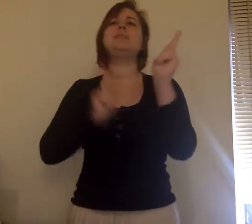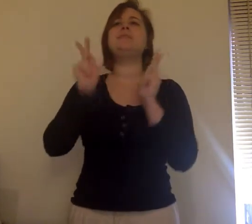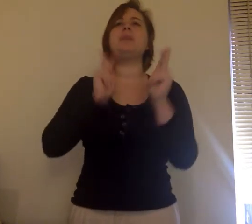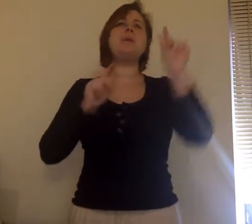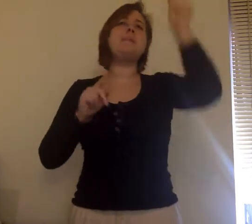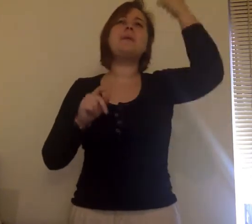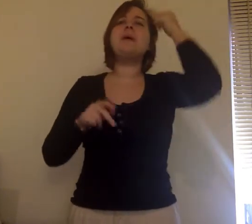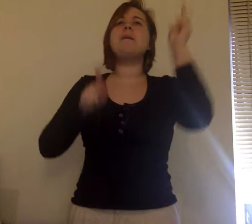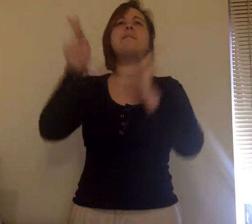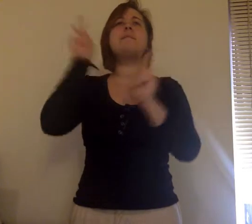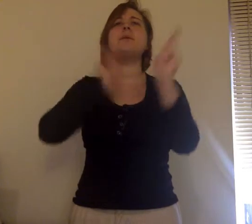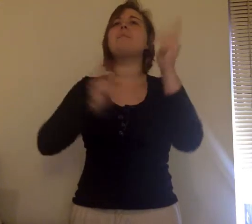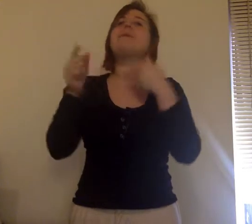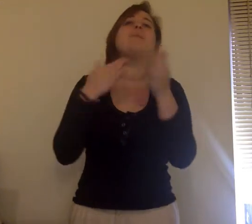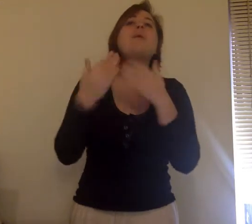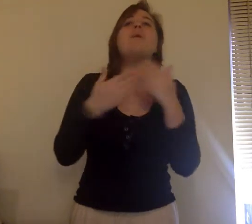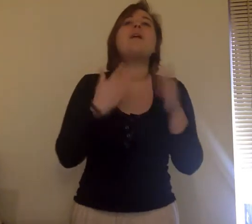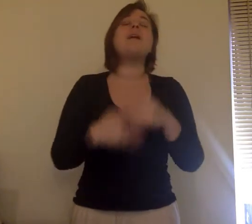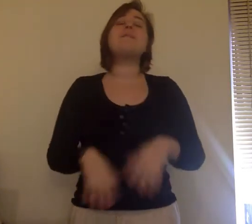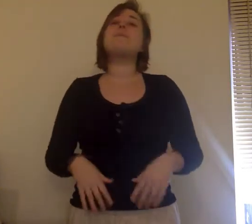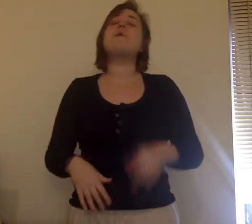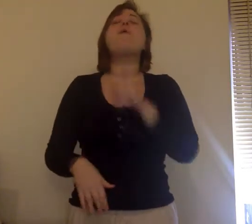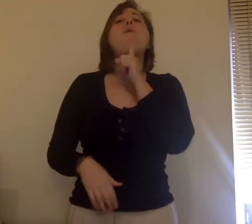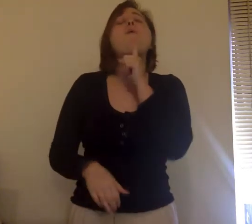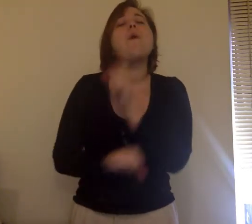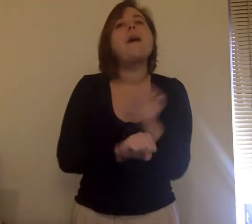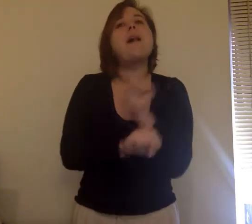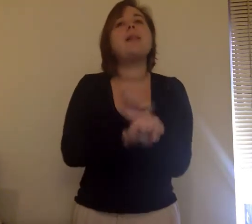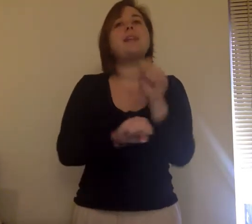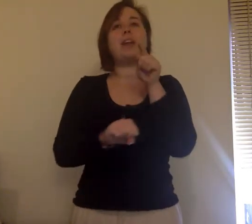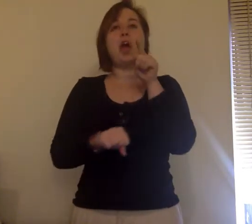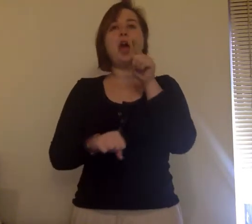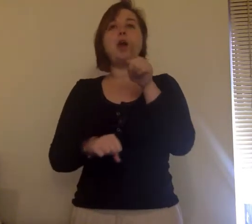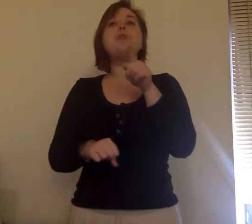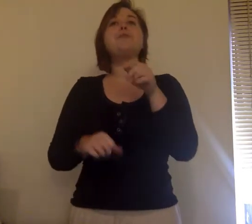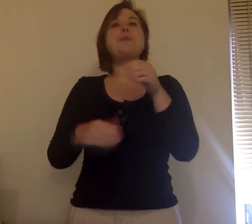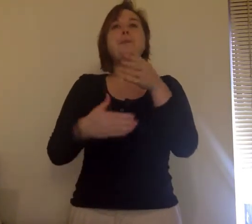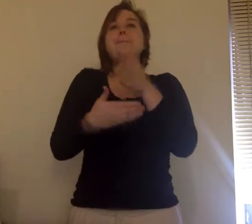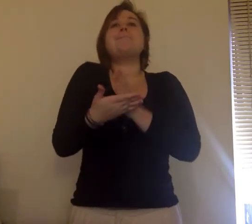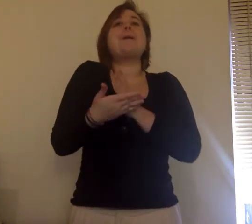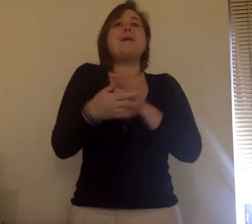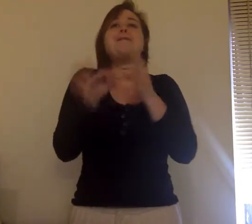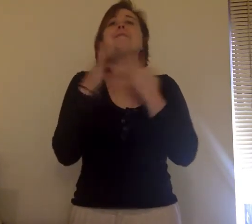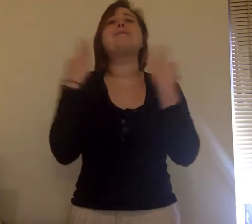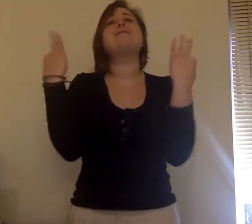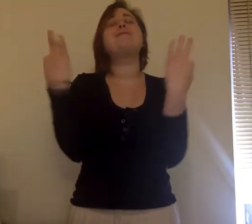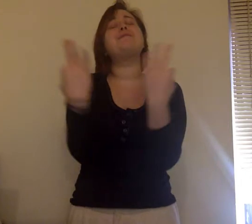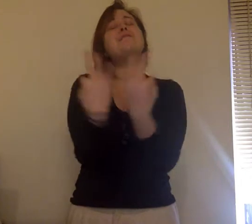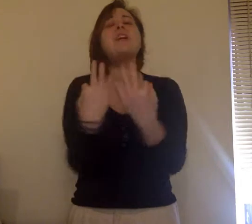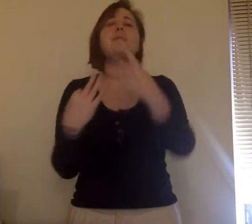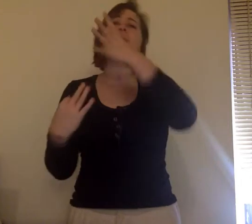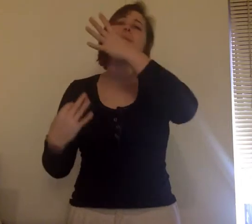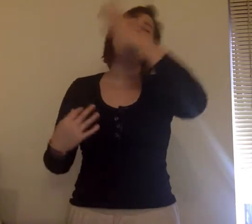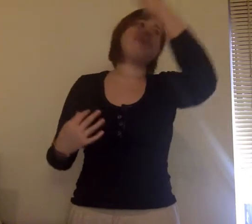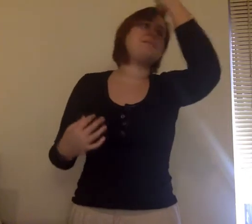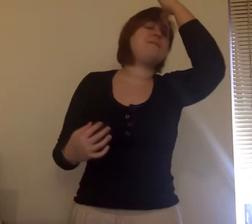really, your mothers and fathers, sisters and brothers, aunts and uncles, and all of